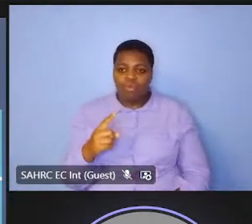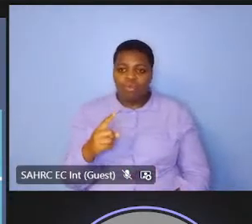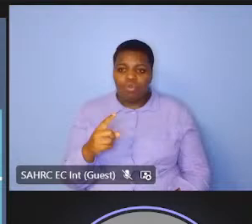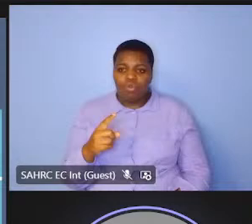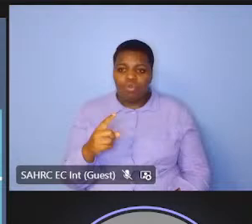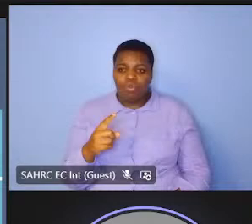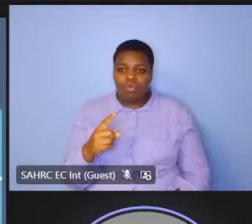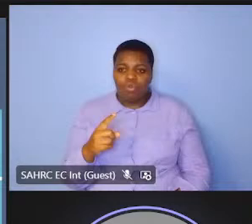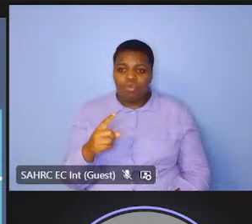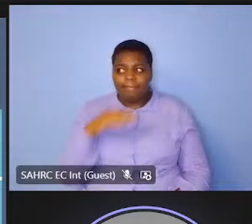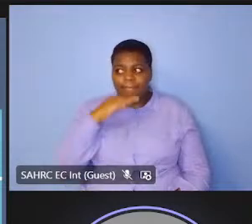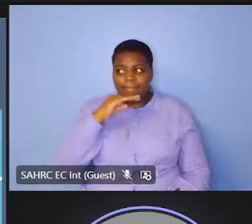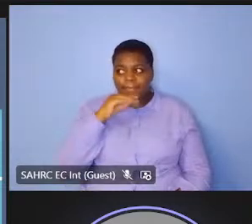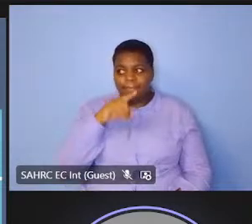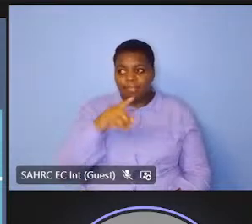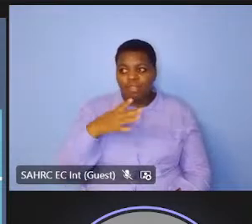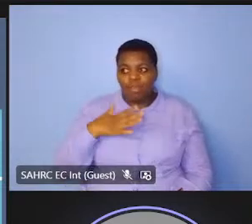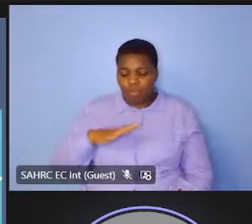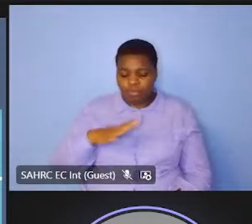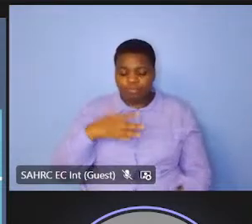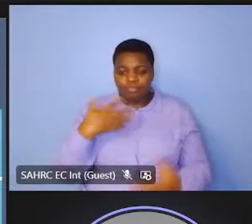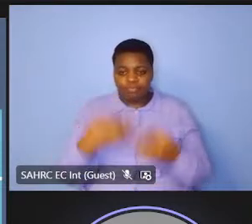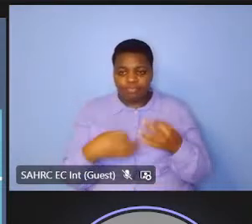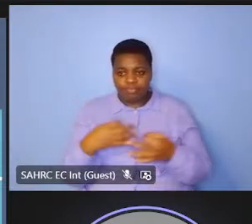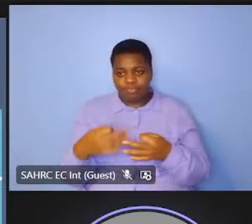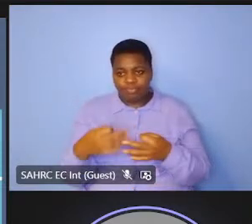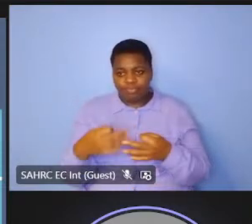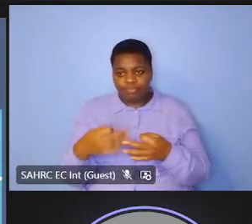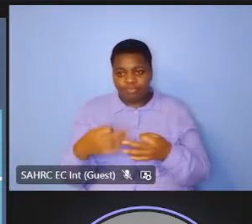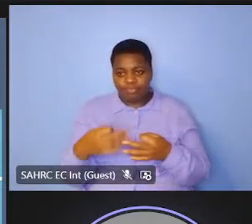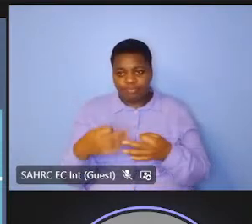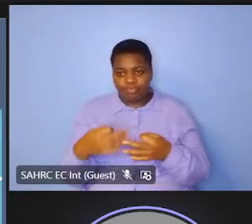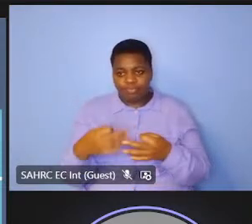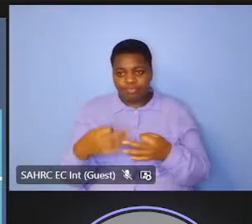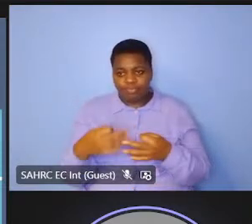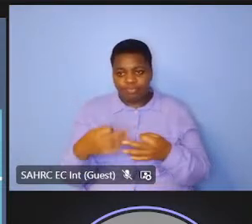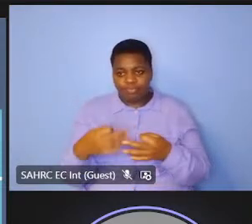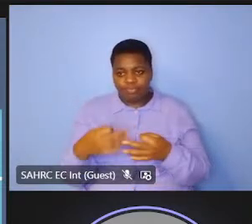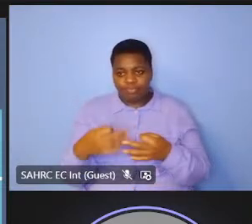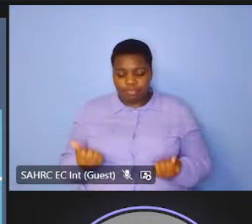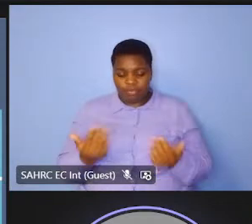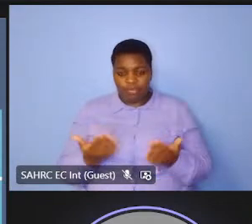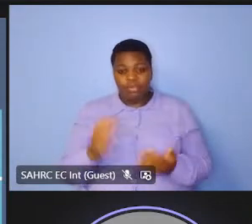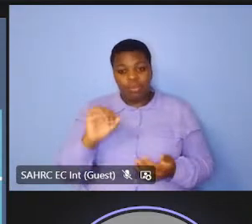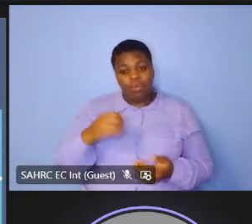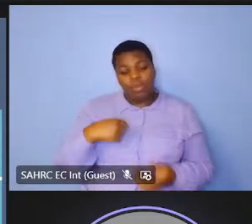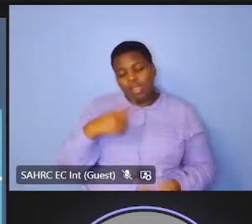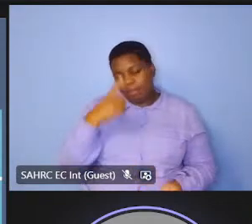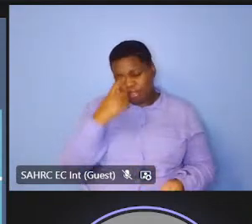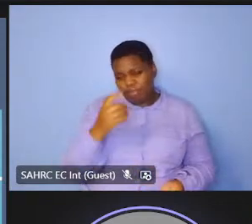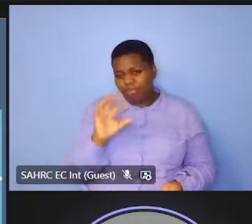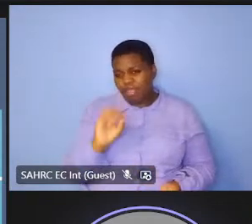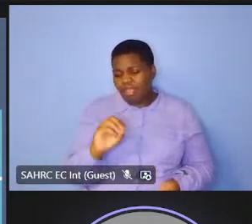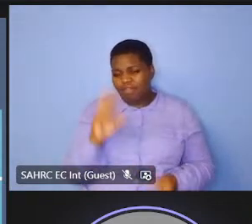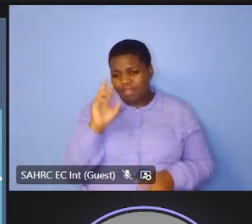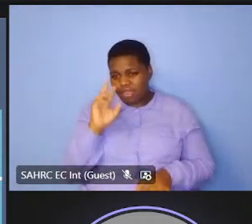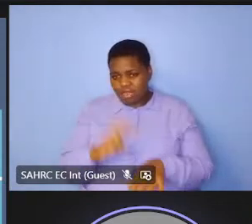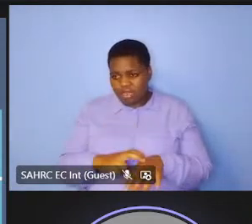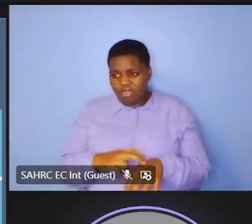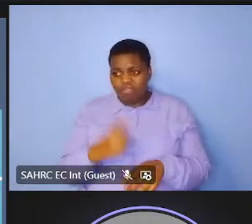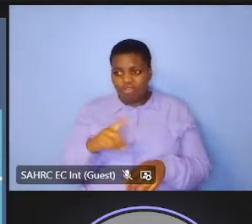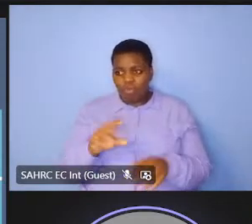And so that's what we wanted to point out and quite our concerns. We believe that there's a need for a